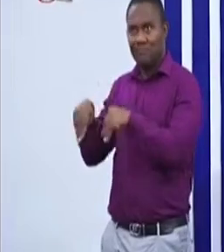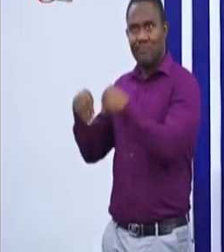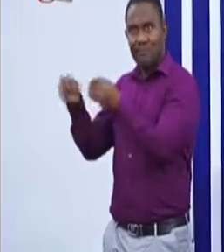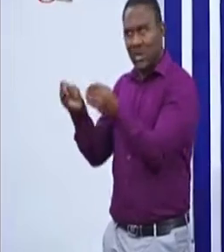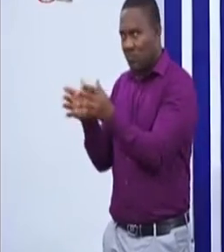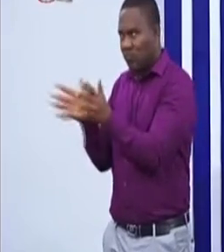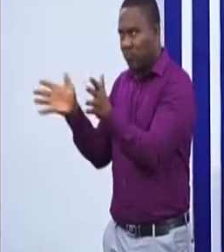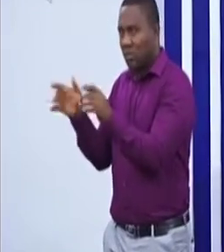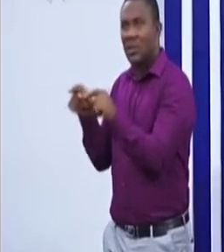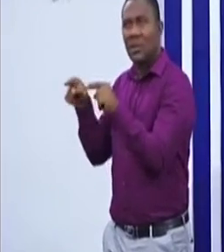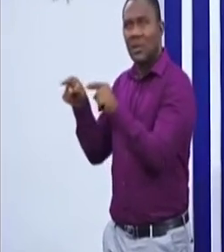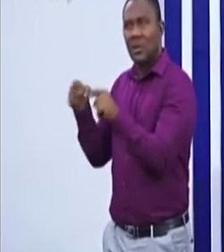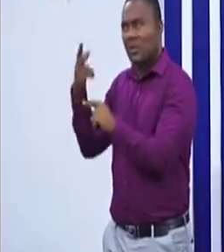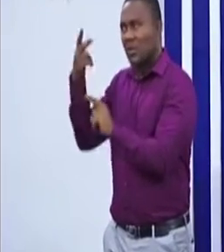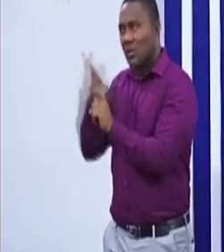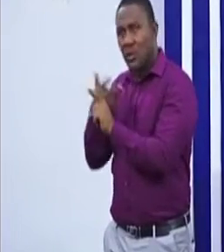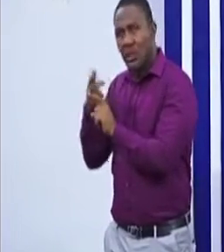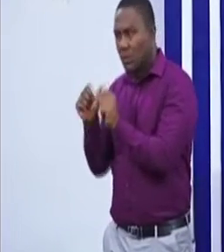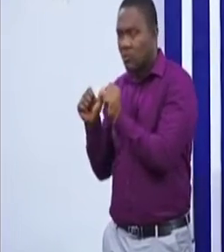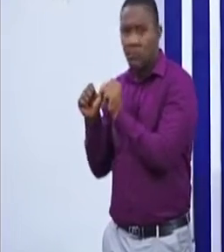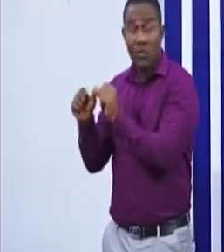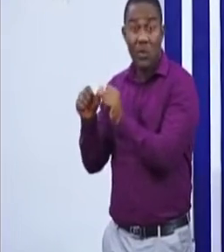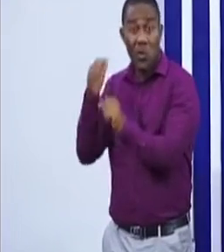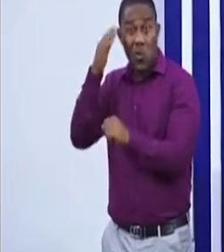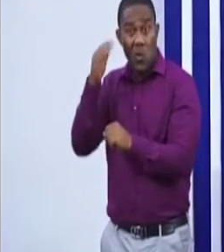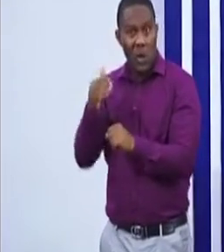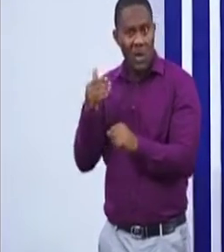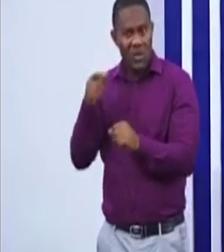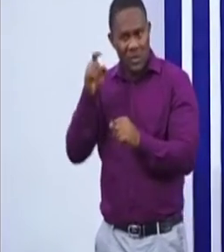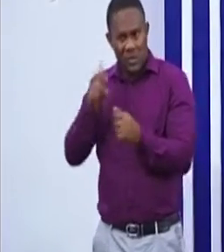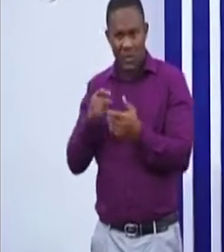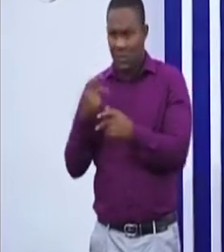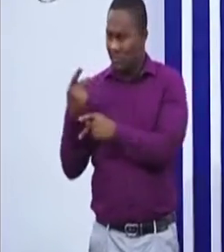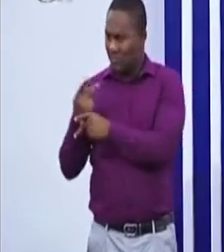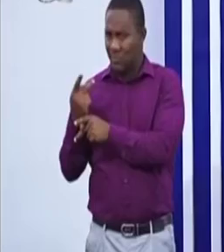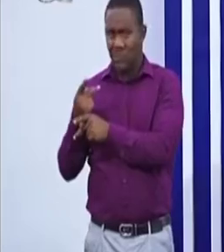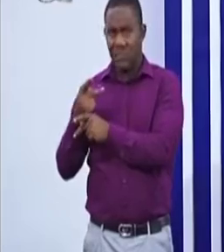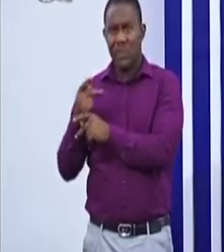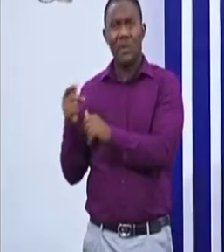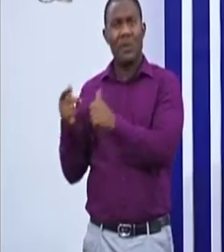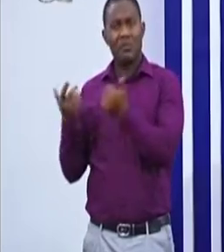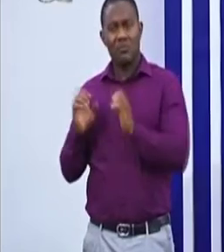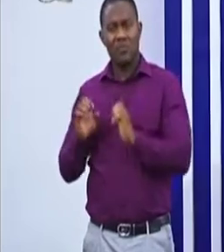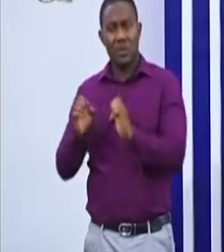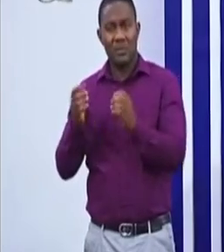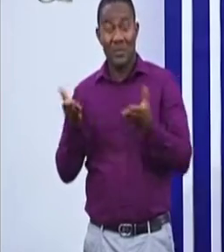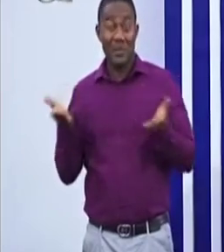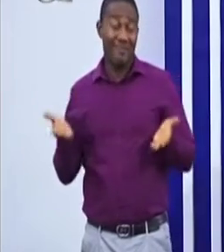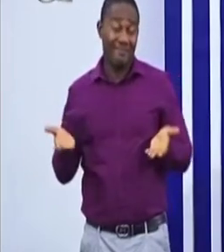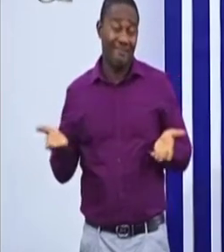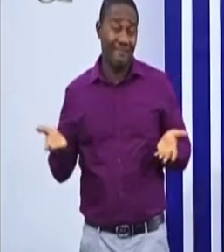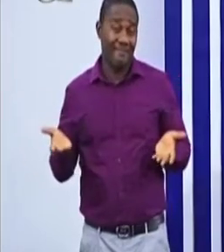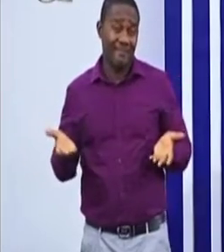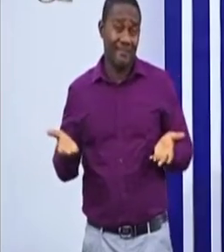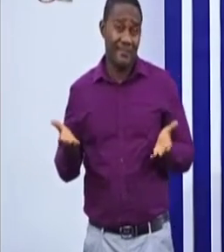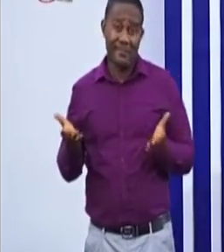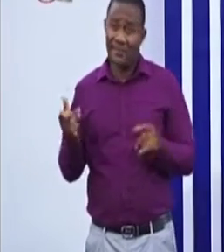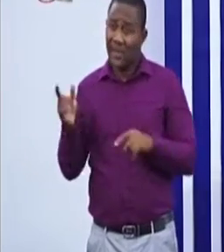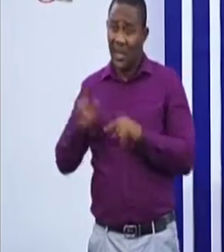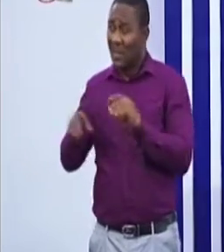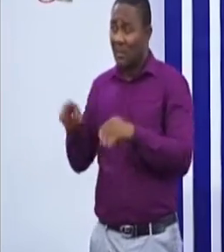additional spectrum for 3 months, because we do need to reserve some for emergencies like this, and so we can't give it to